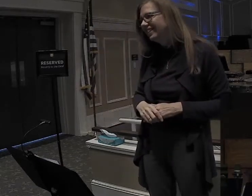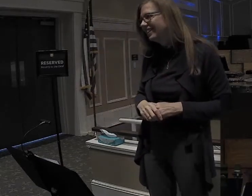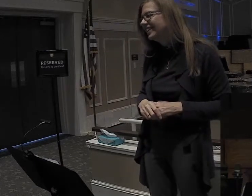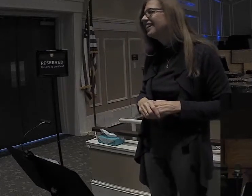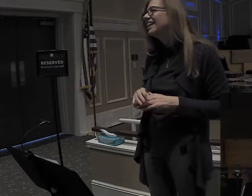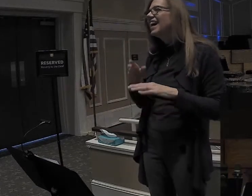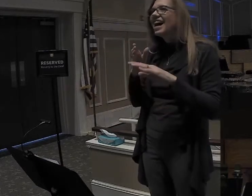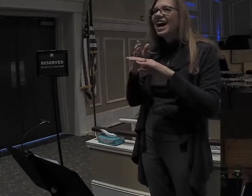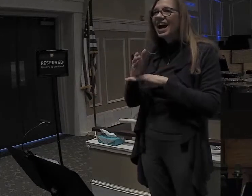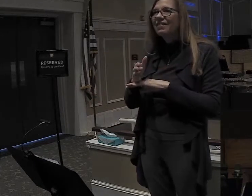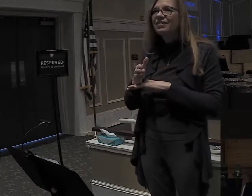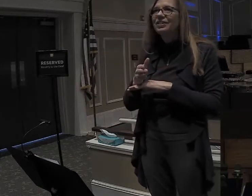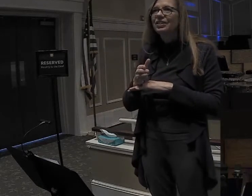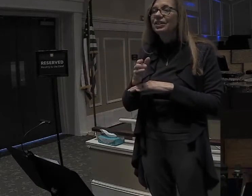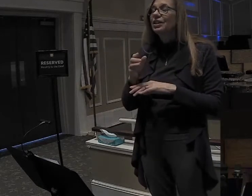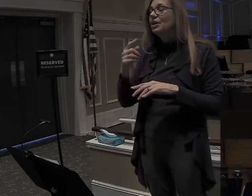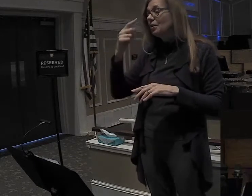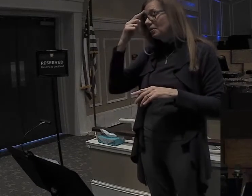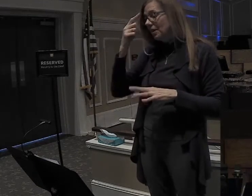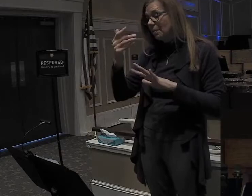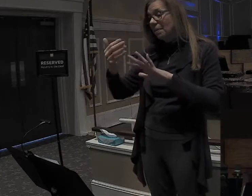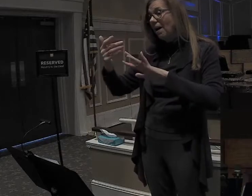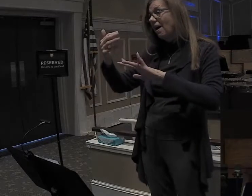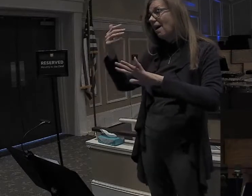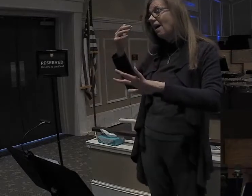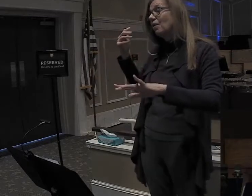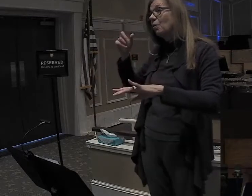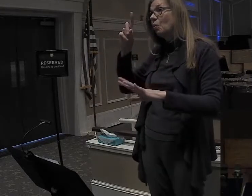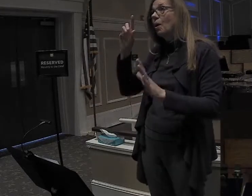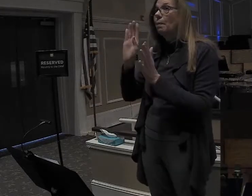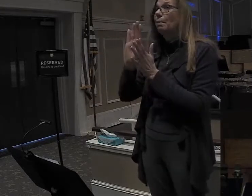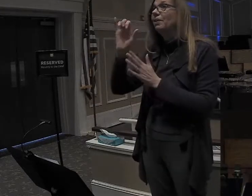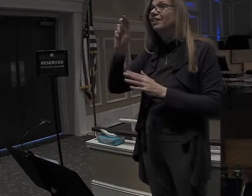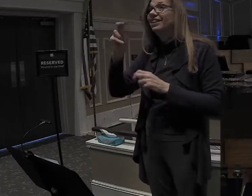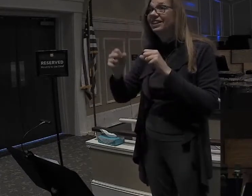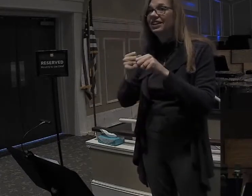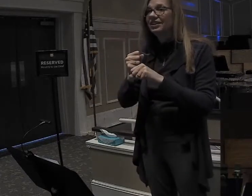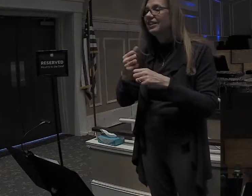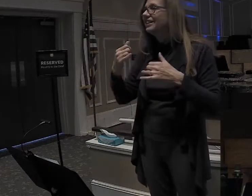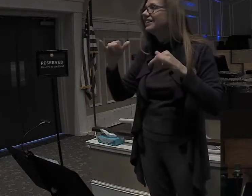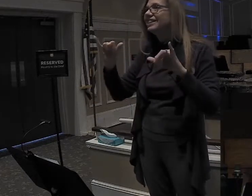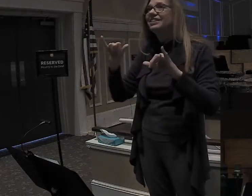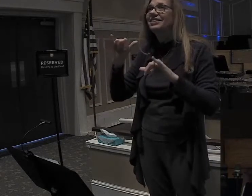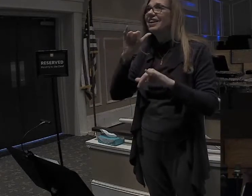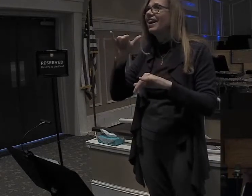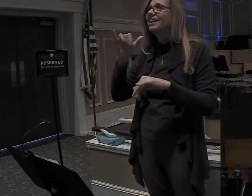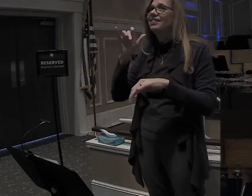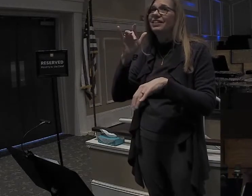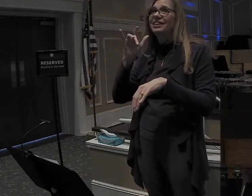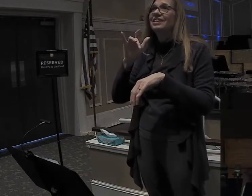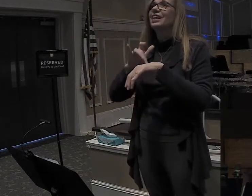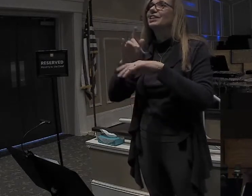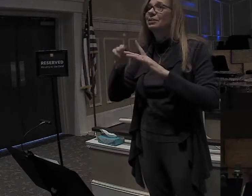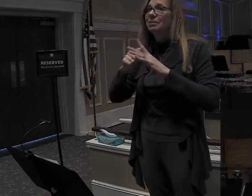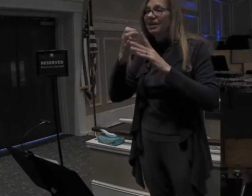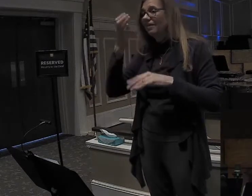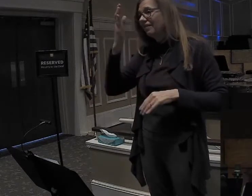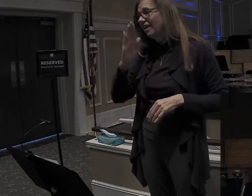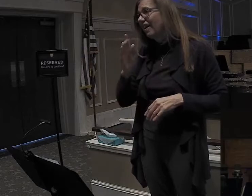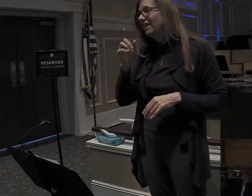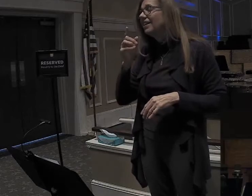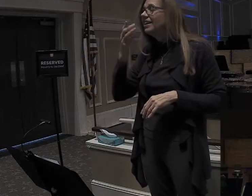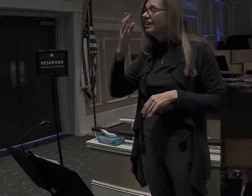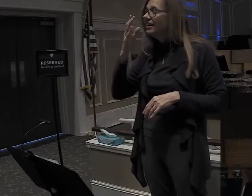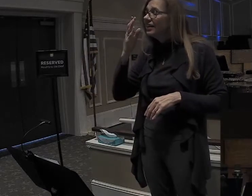After you've gone back a billion years, you're no closer to the origin of God than when you began. He is